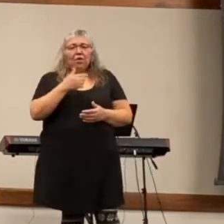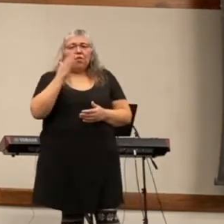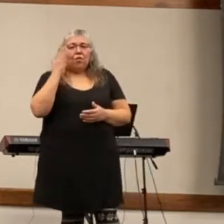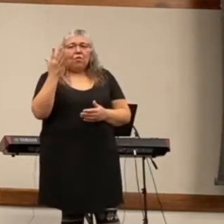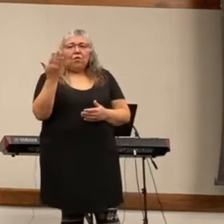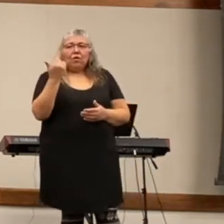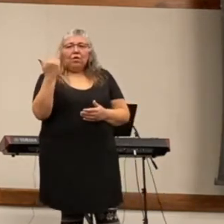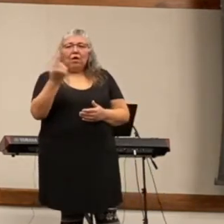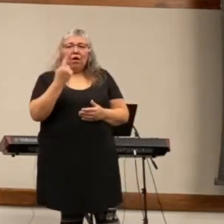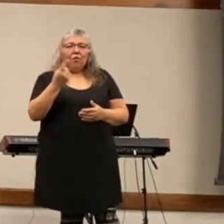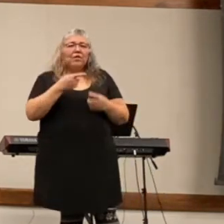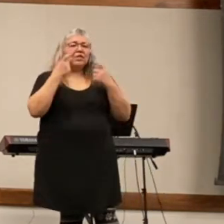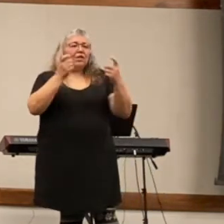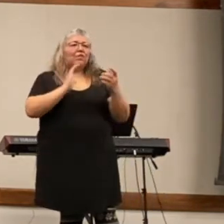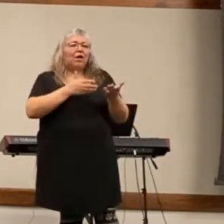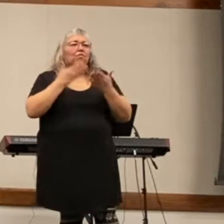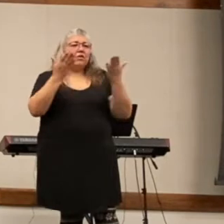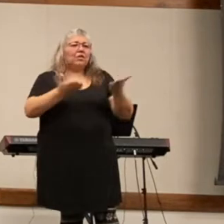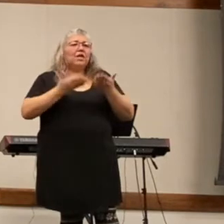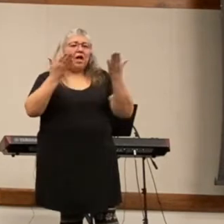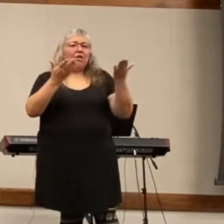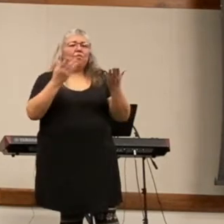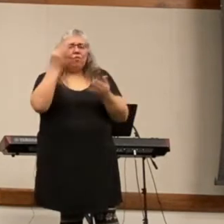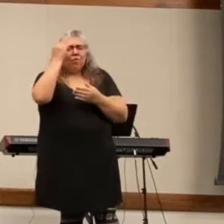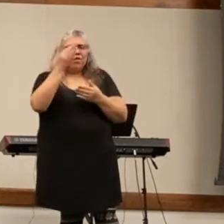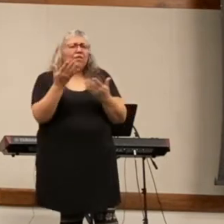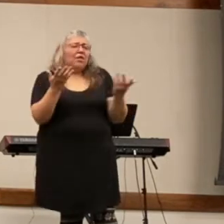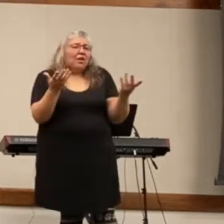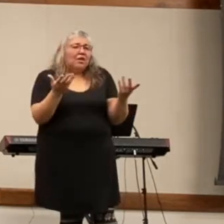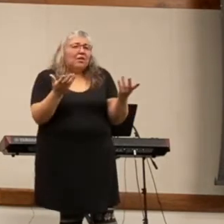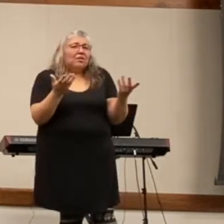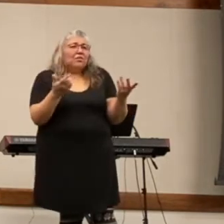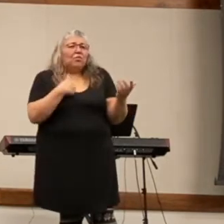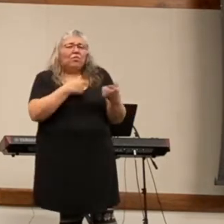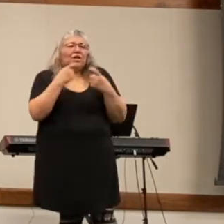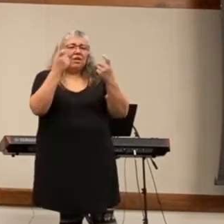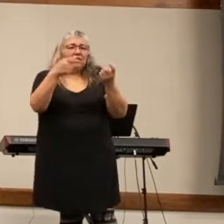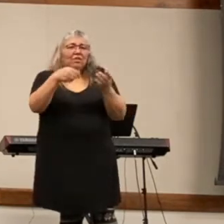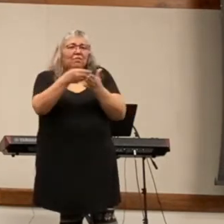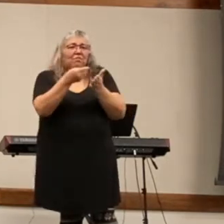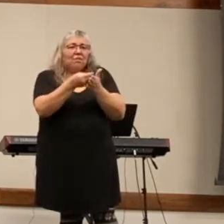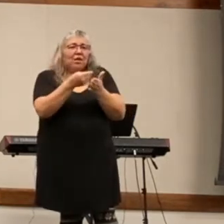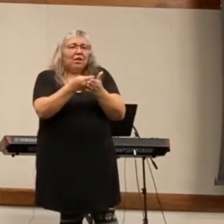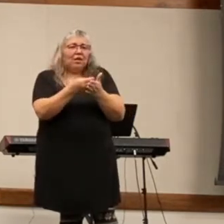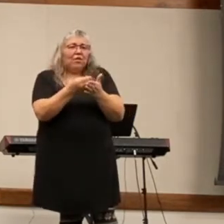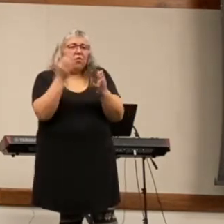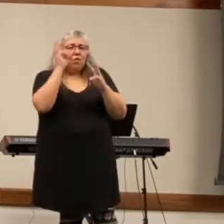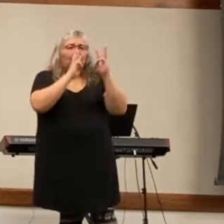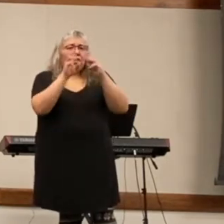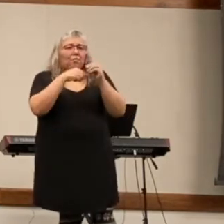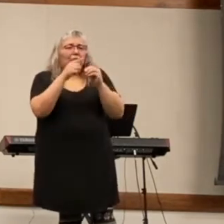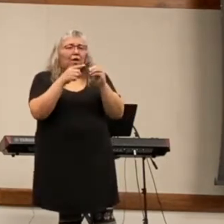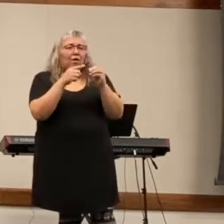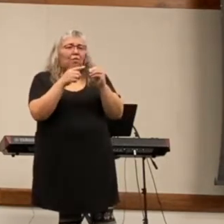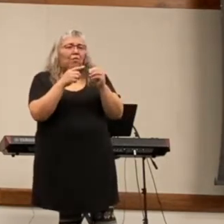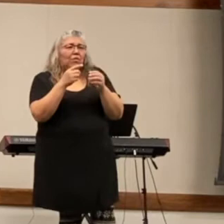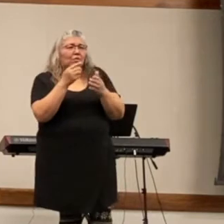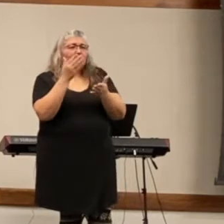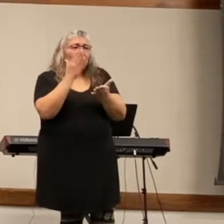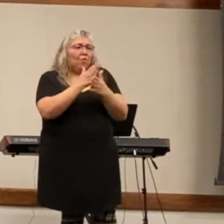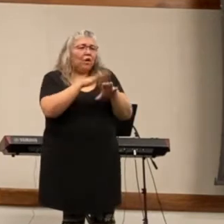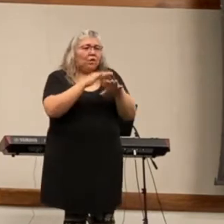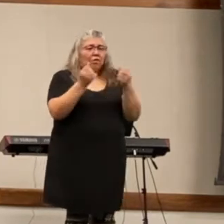constantly be giving our tithe, and we were wondering, man, we give this money away, we're worried about the brakes on the car.